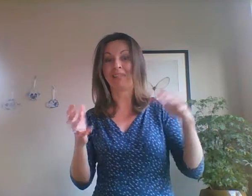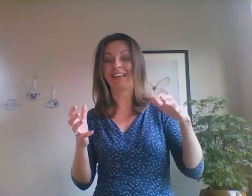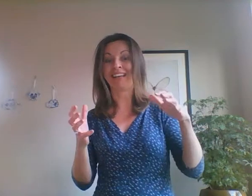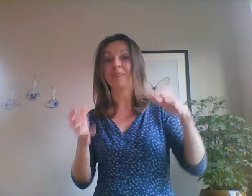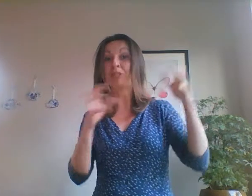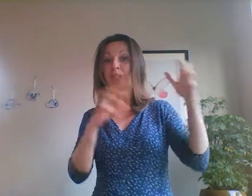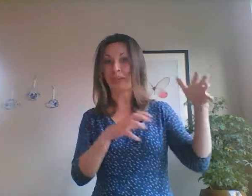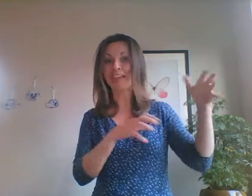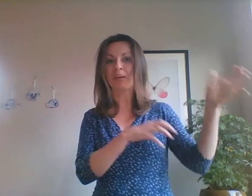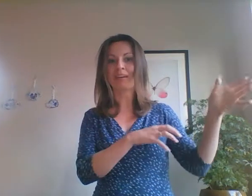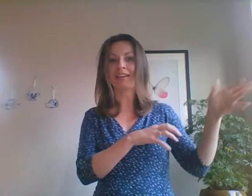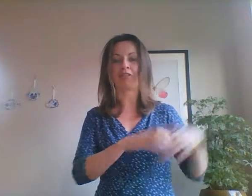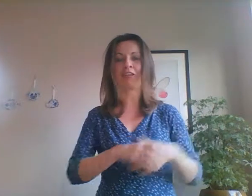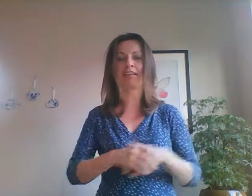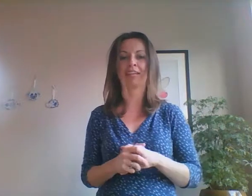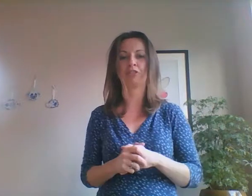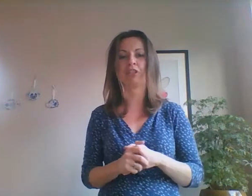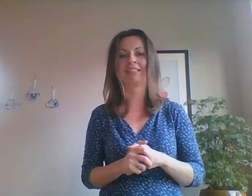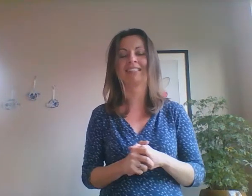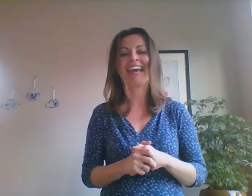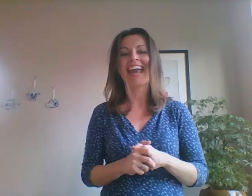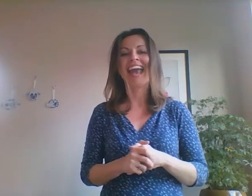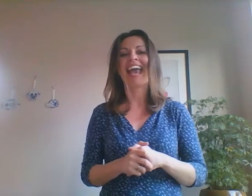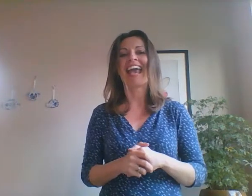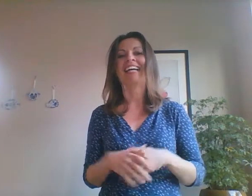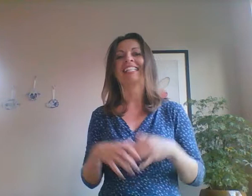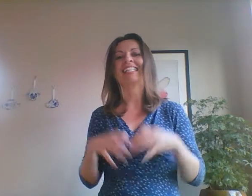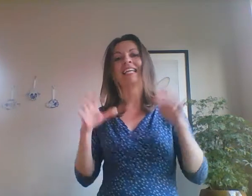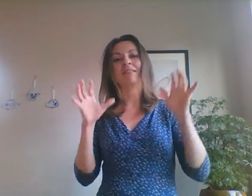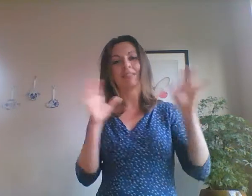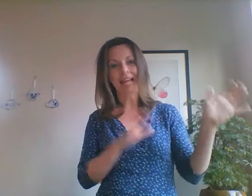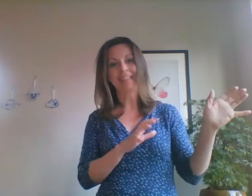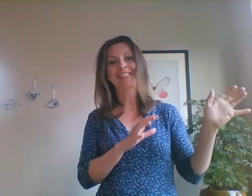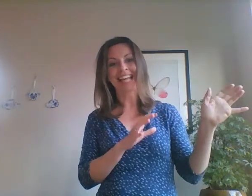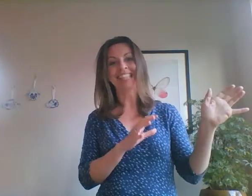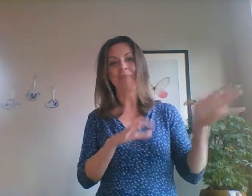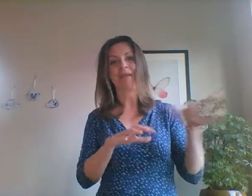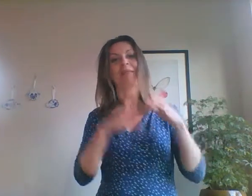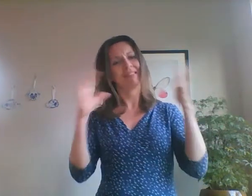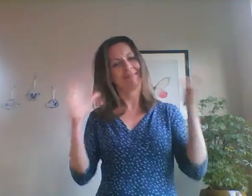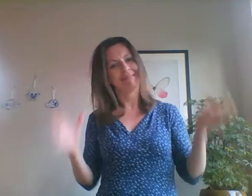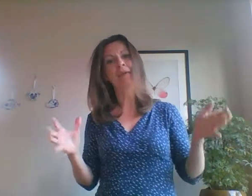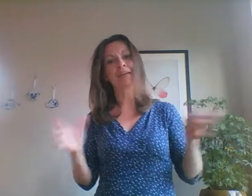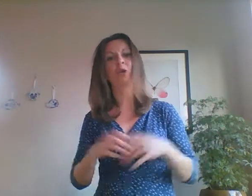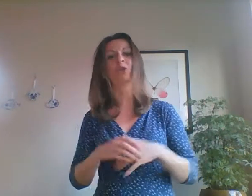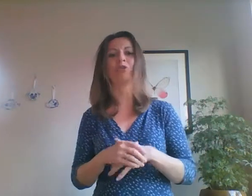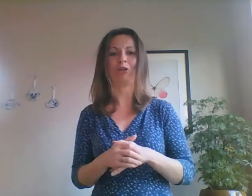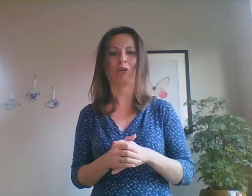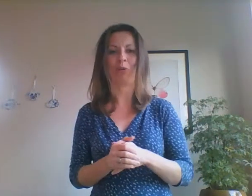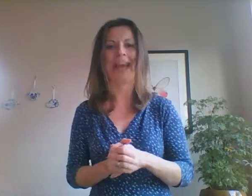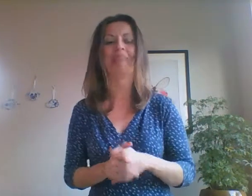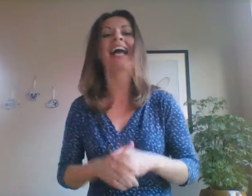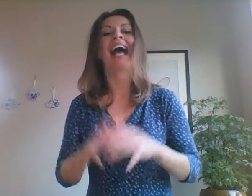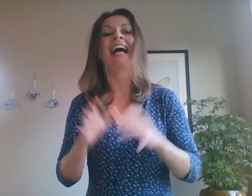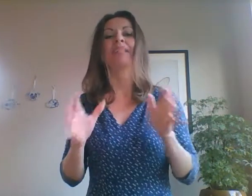the material that we cover in lectures. And so that's coming, but now in a more general way. Let me